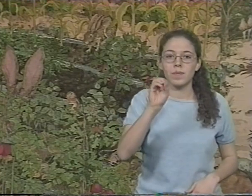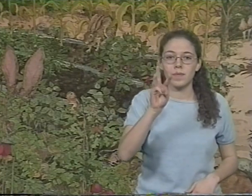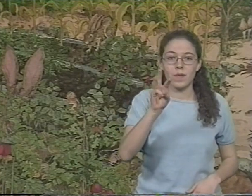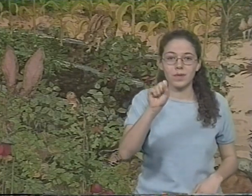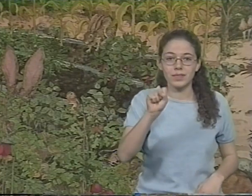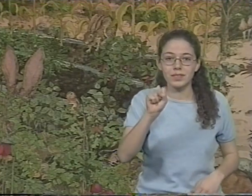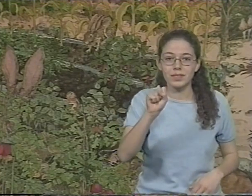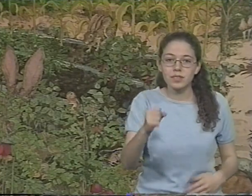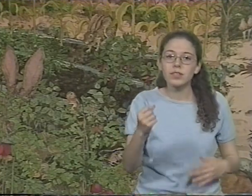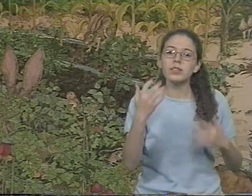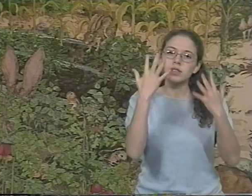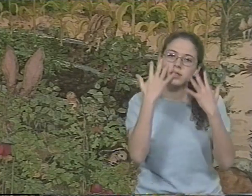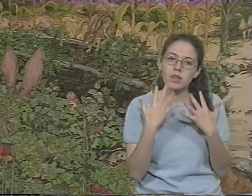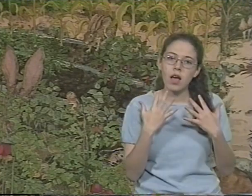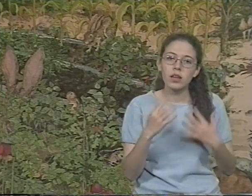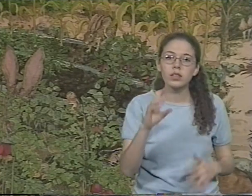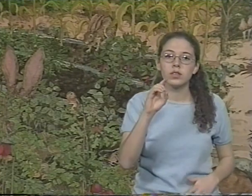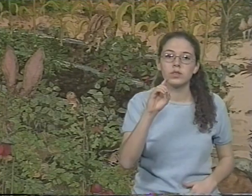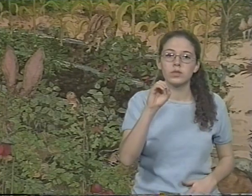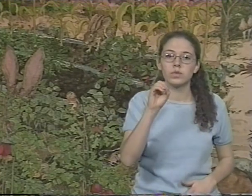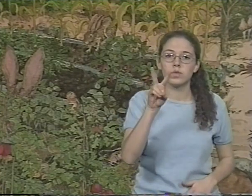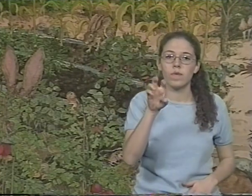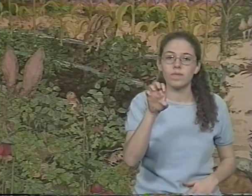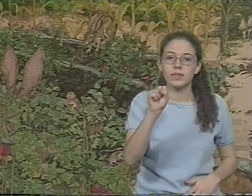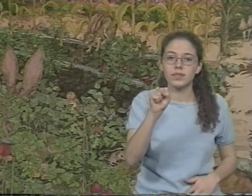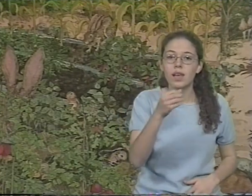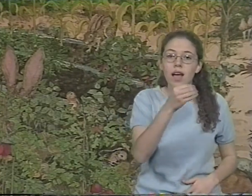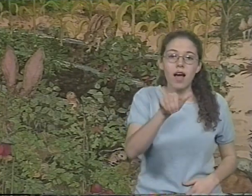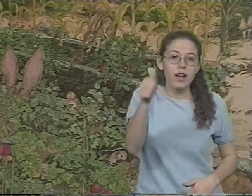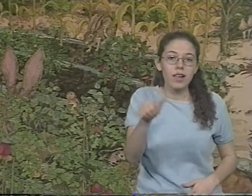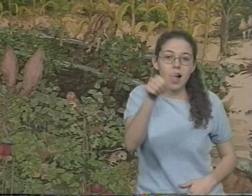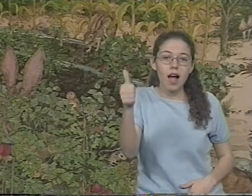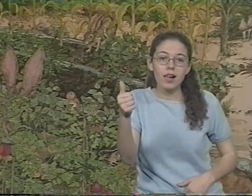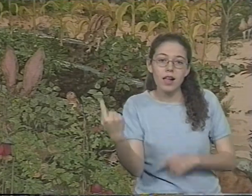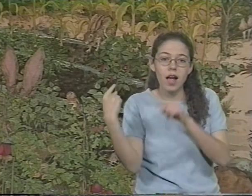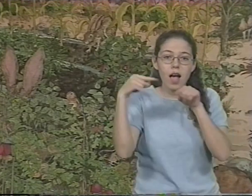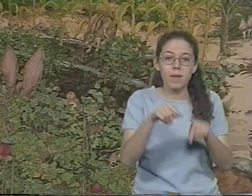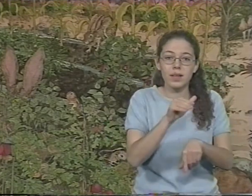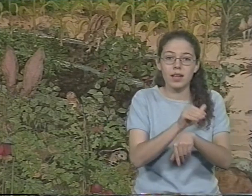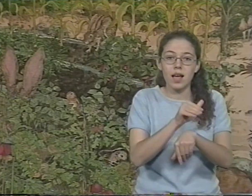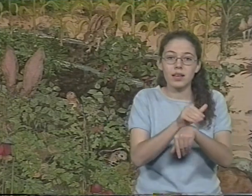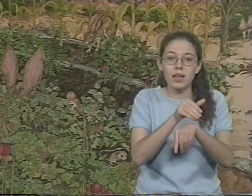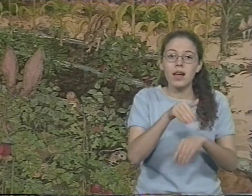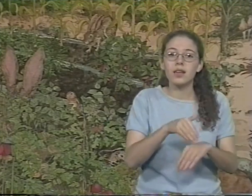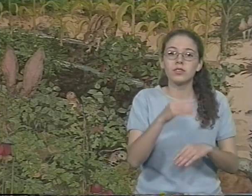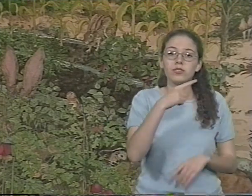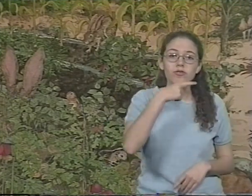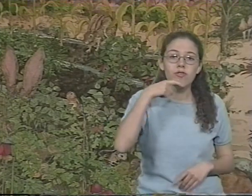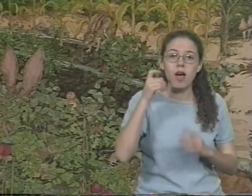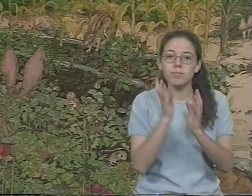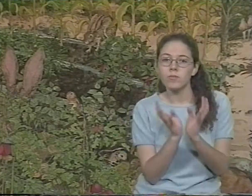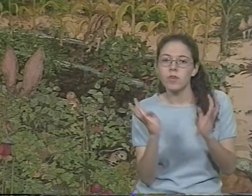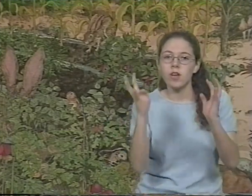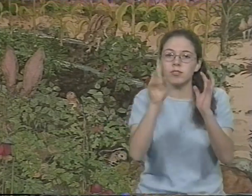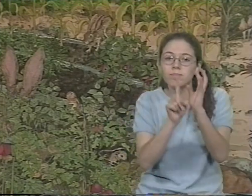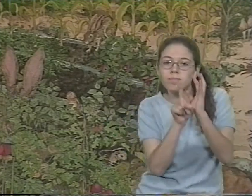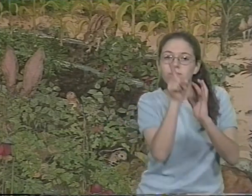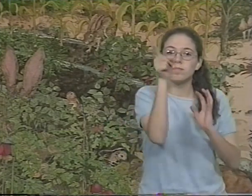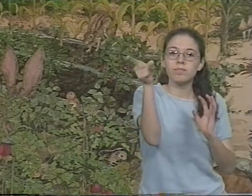came in the evening to perch on the branches of a mesquite bush or to rest on the arms of